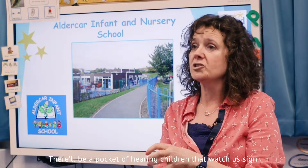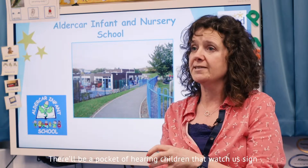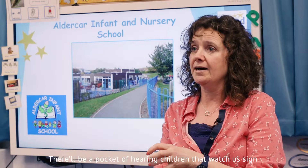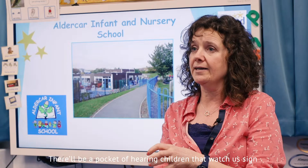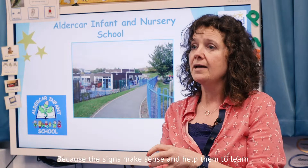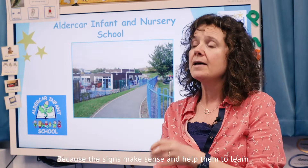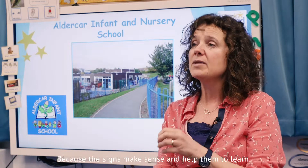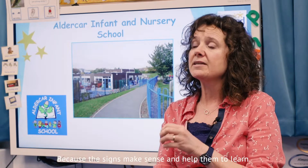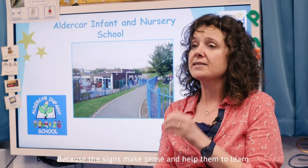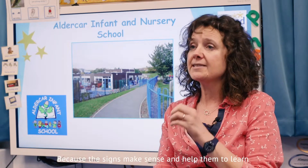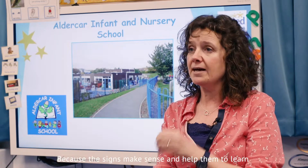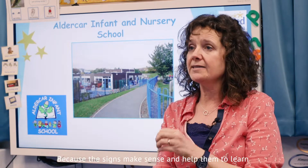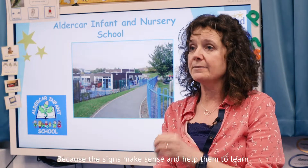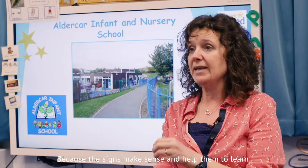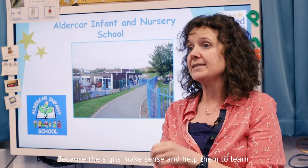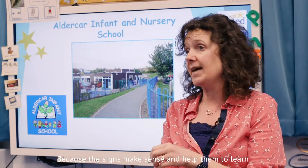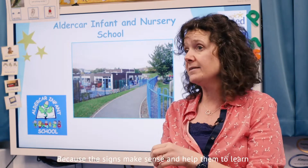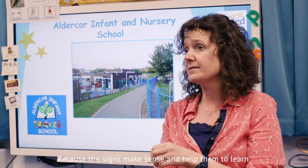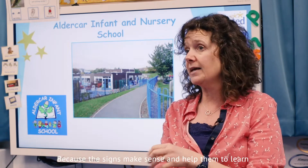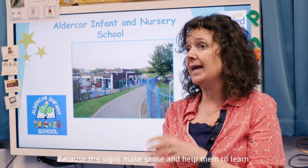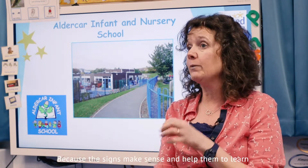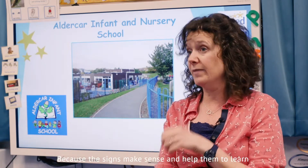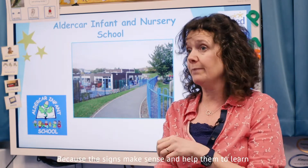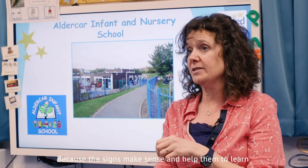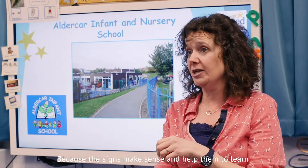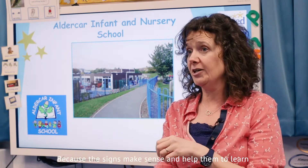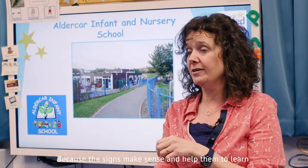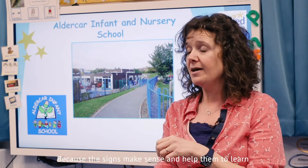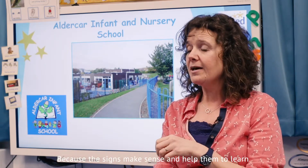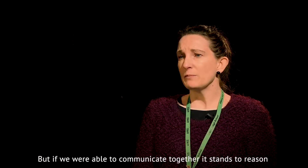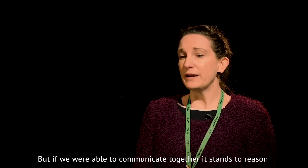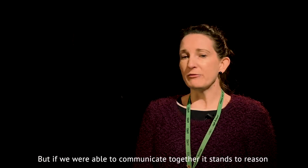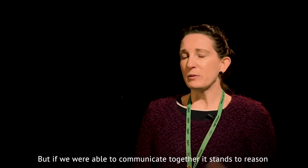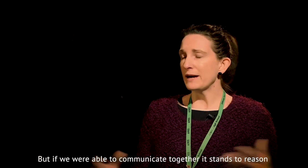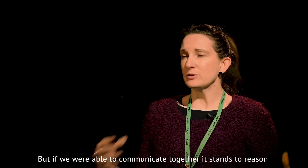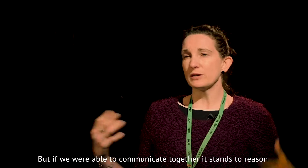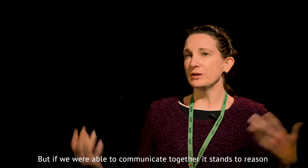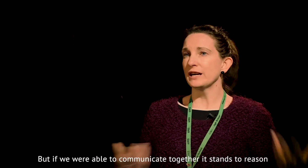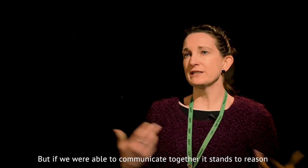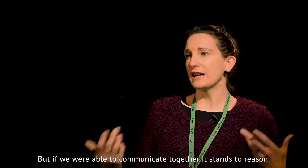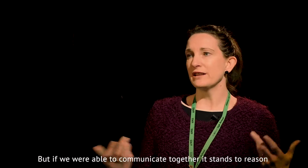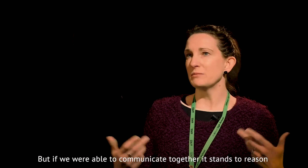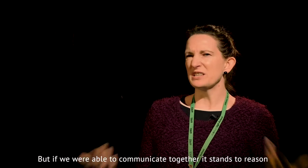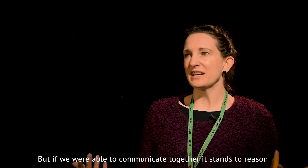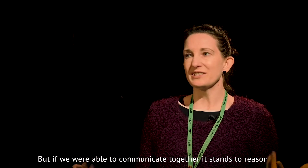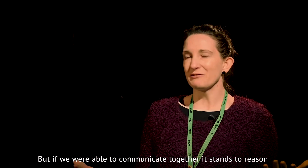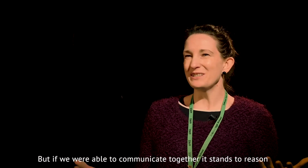a sign, because the signs make sense and help them to learn. But if we were able to communicate together, I mean, it stands to